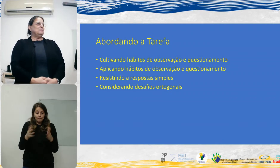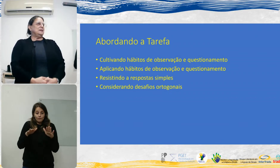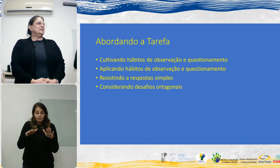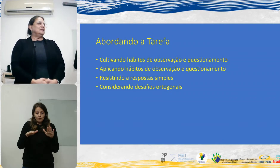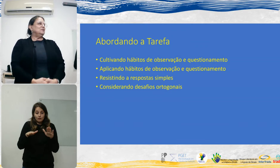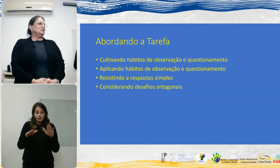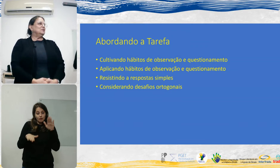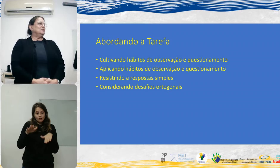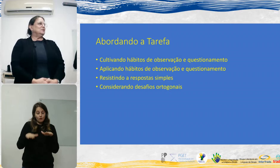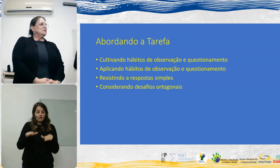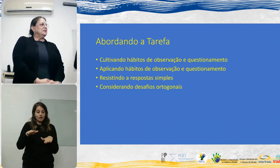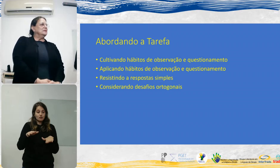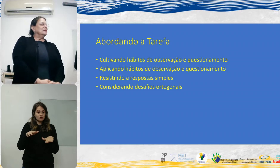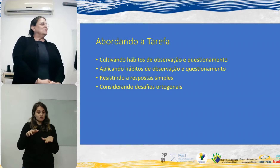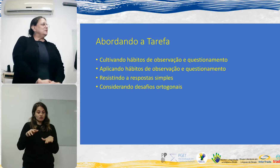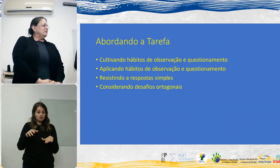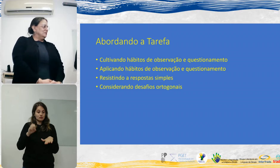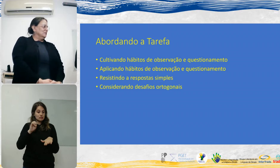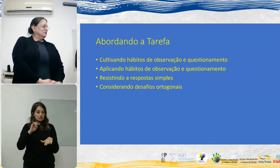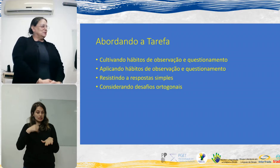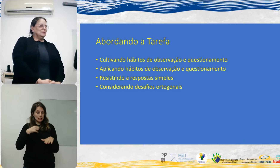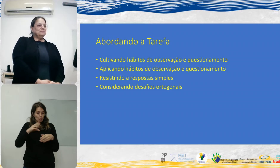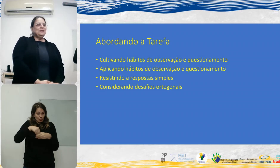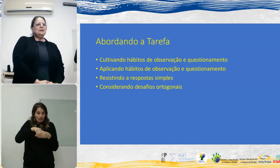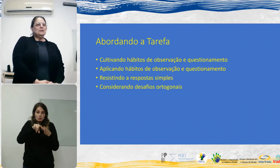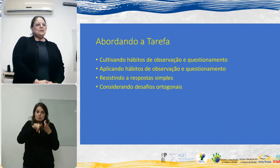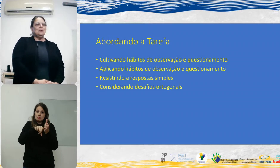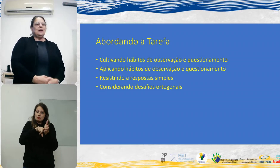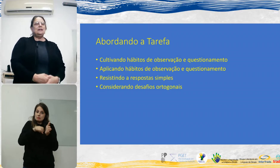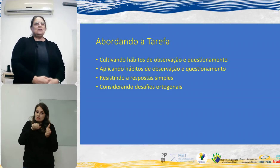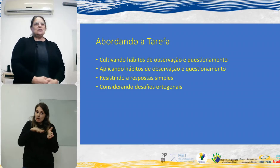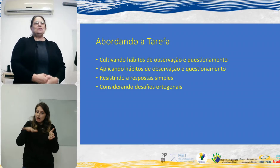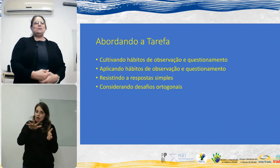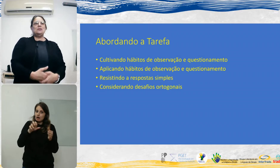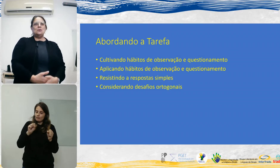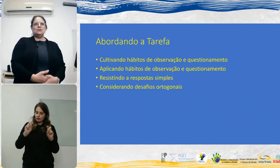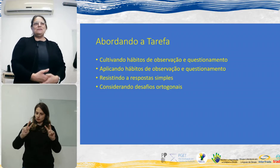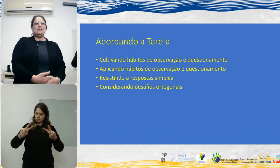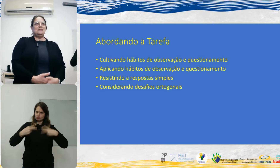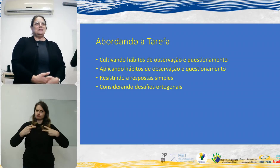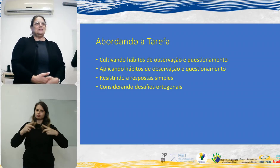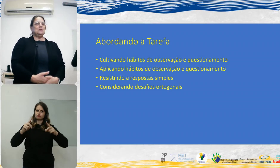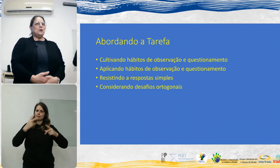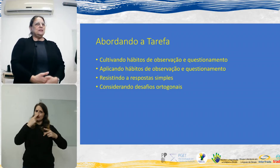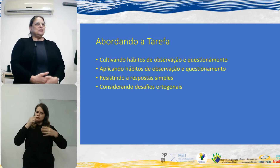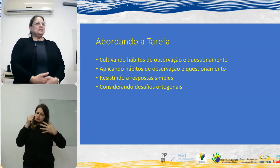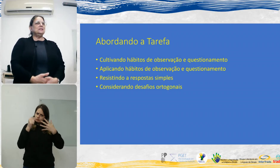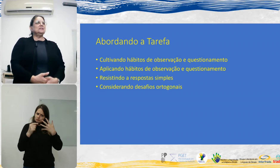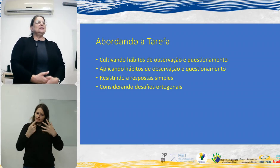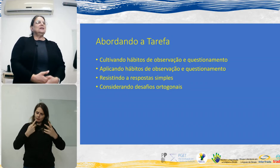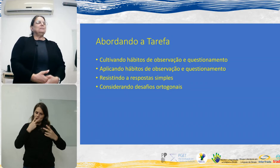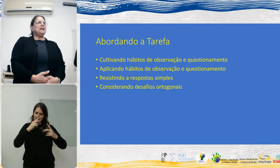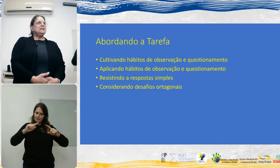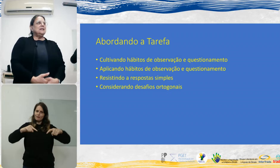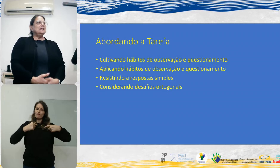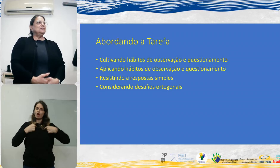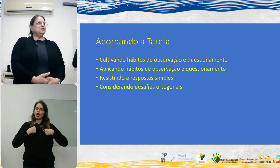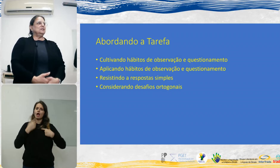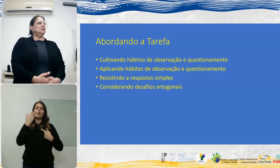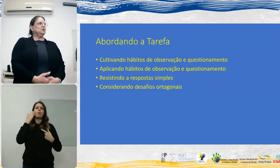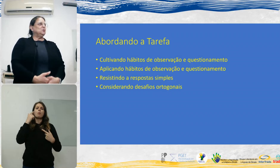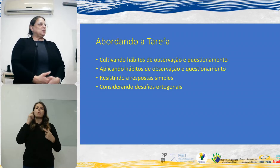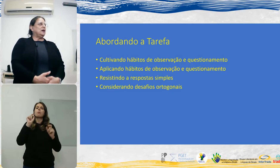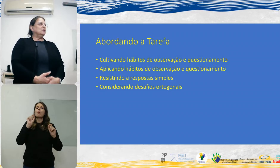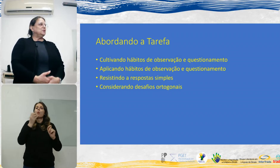something to pay attention to in research. So I encourage you to cultivate these questions, pay